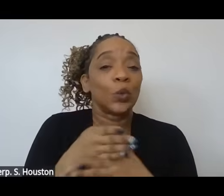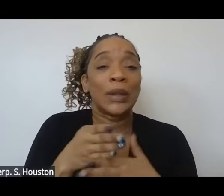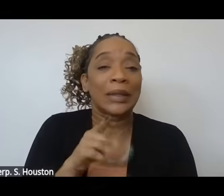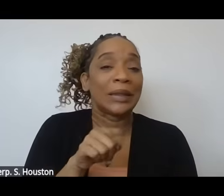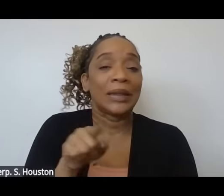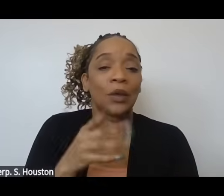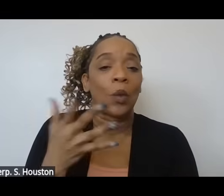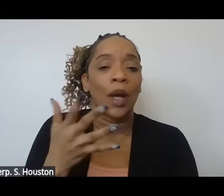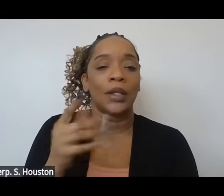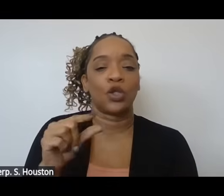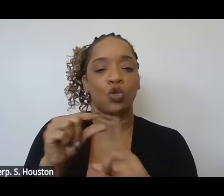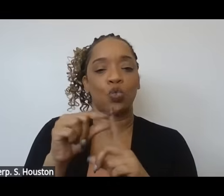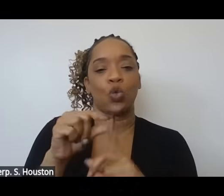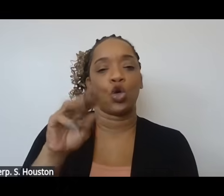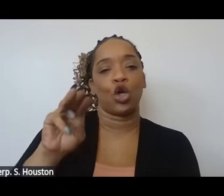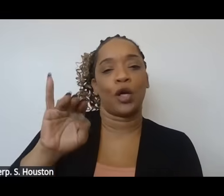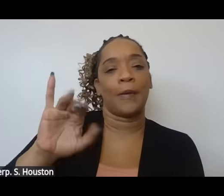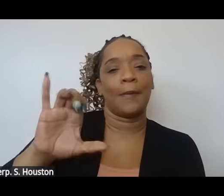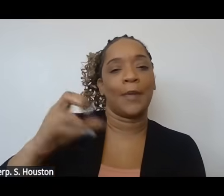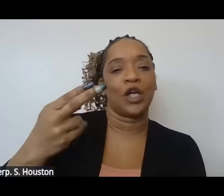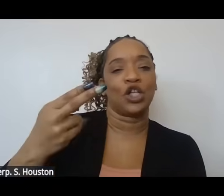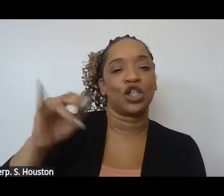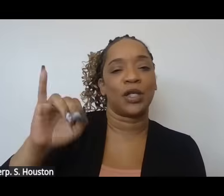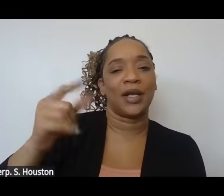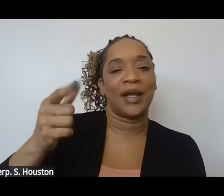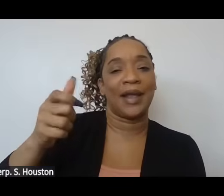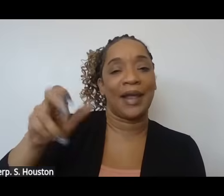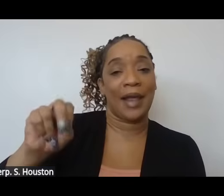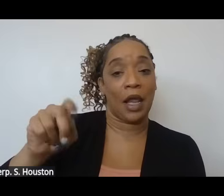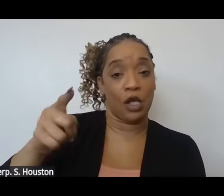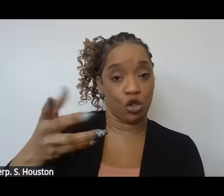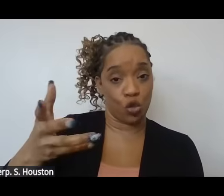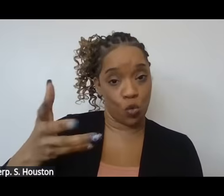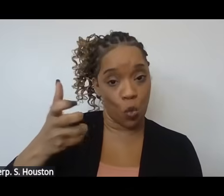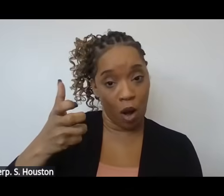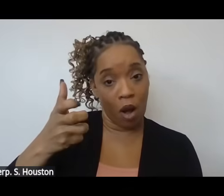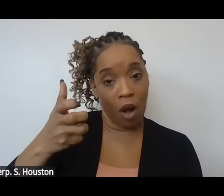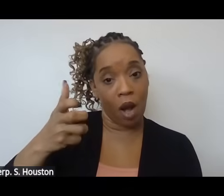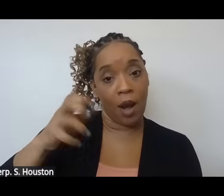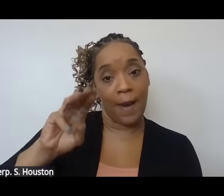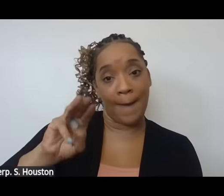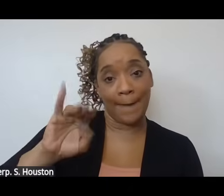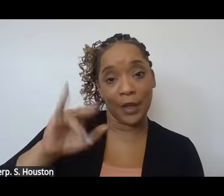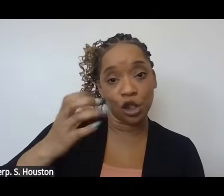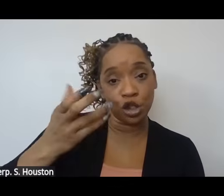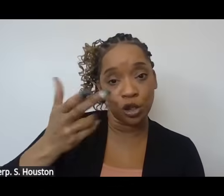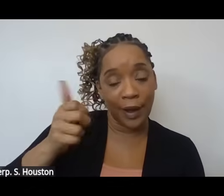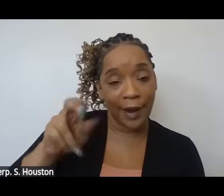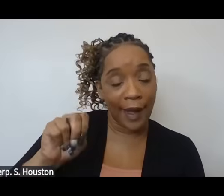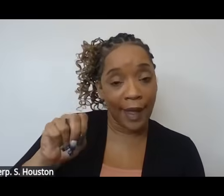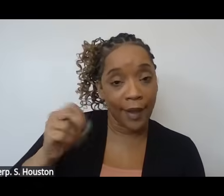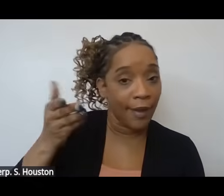word Michigan. Basically, it's do you want the word Michigan on the outside or not?